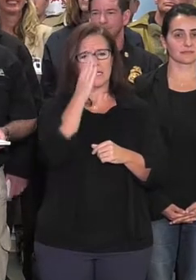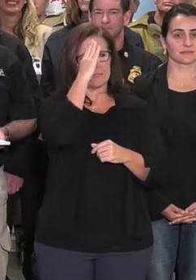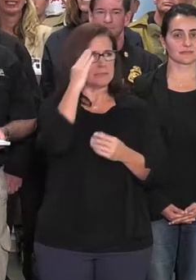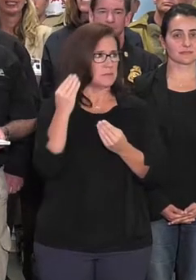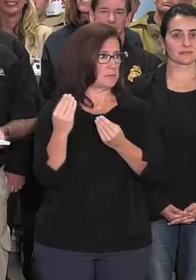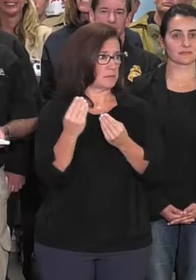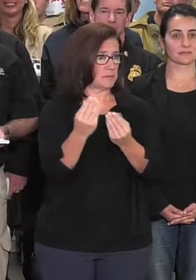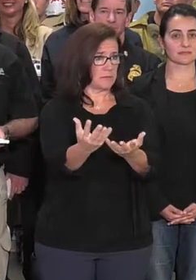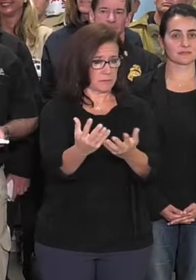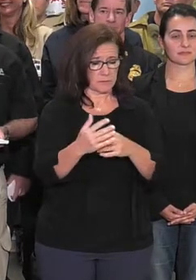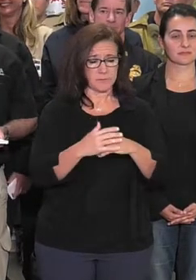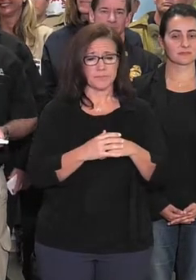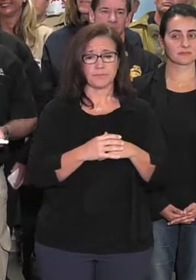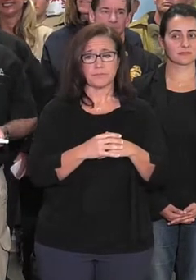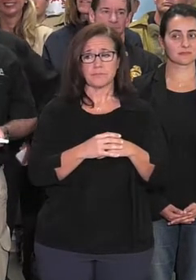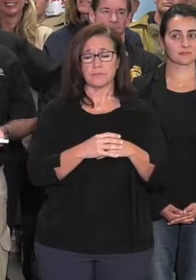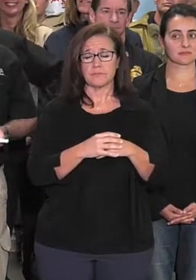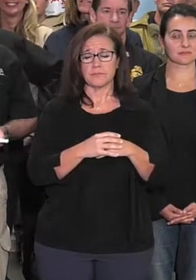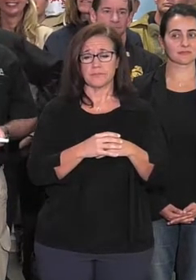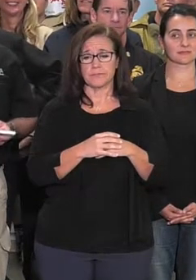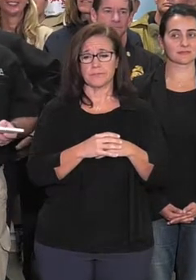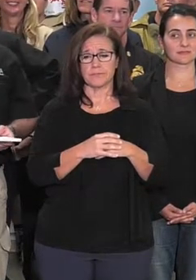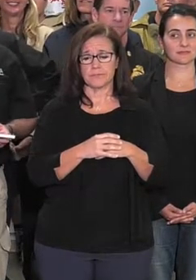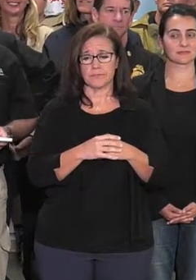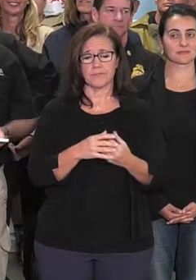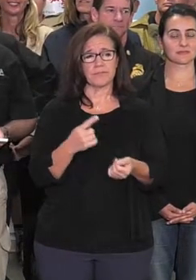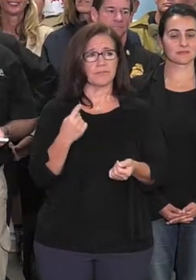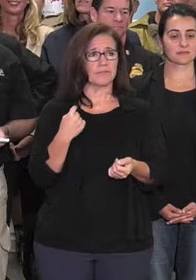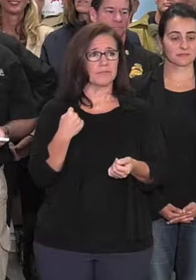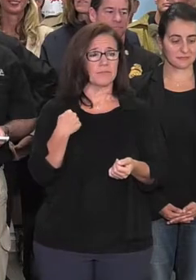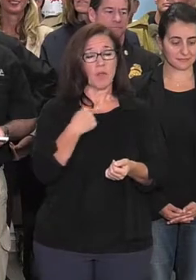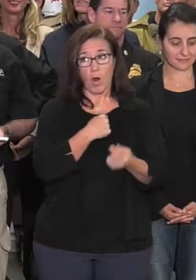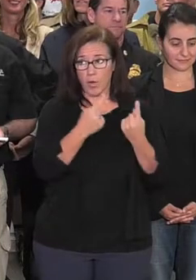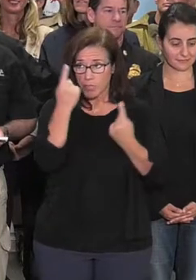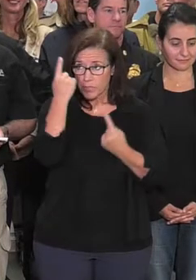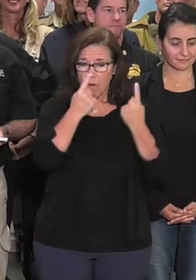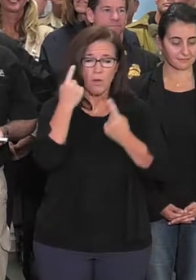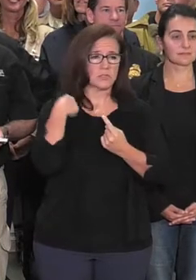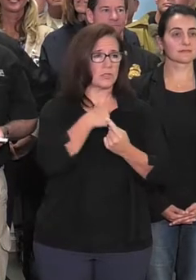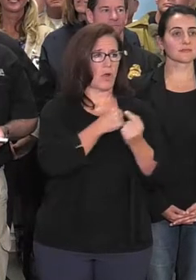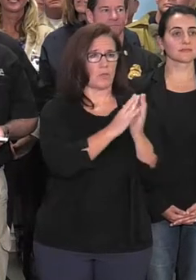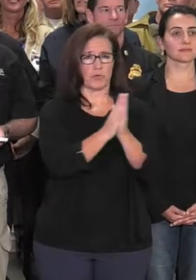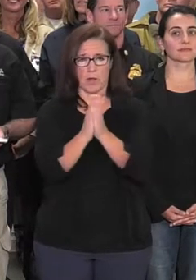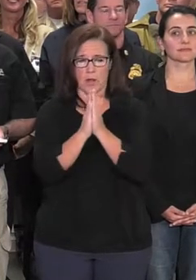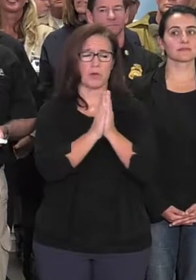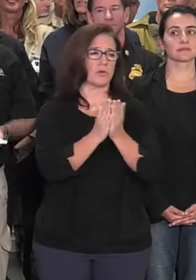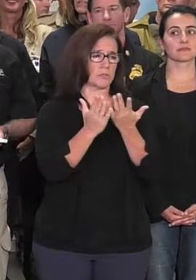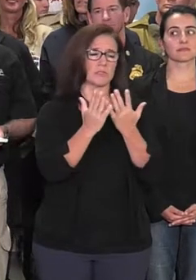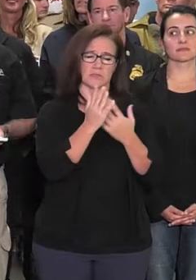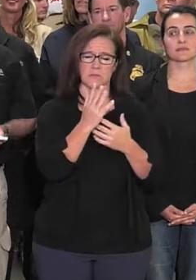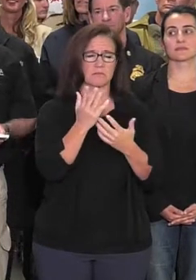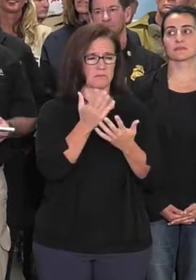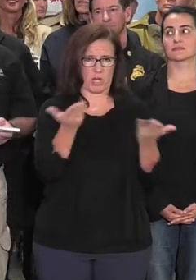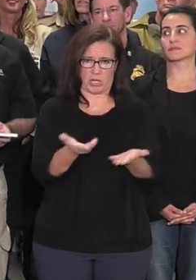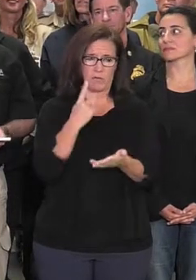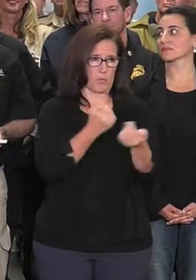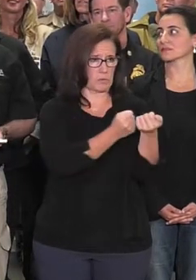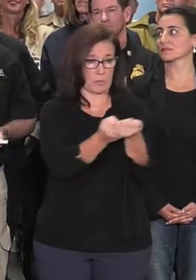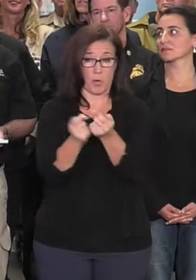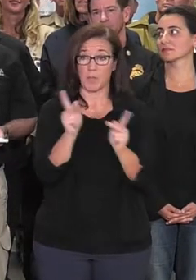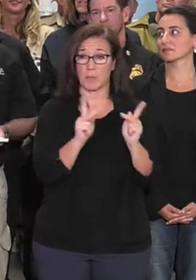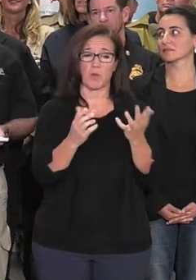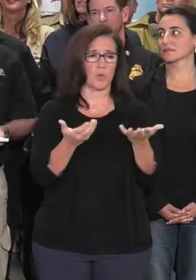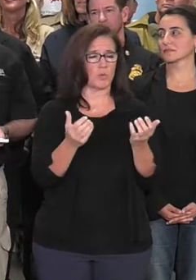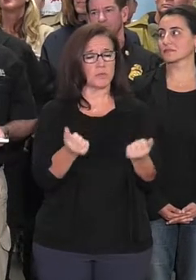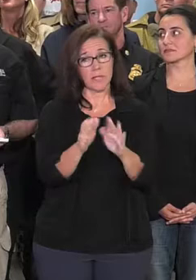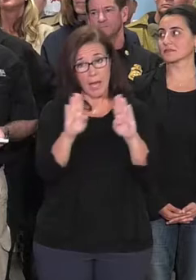are extremely, our thoughts and our prayers go out to those who have suffered loss, and we will work closely with